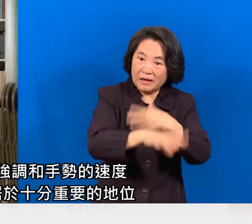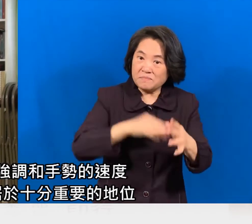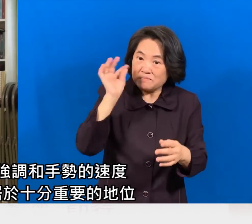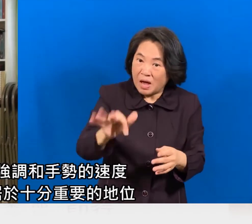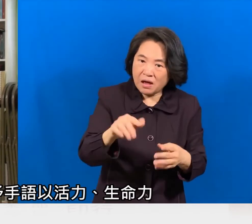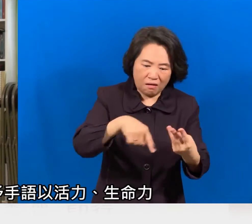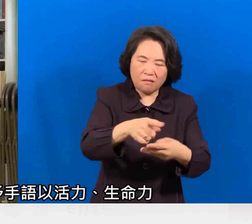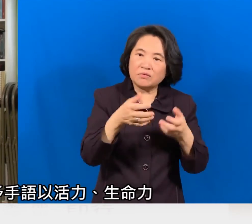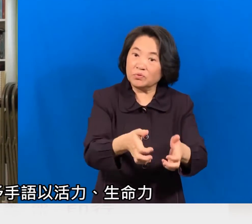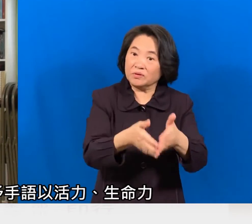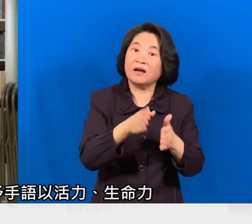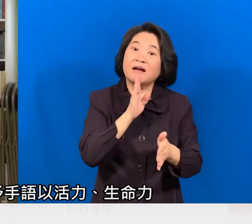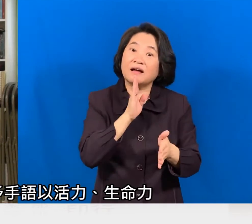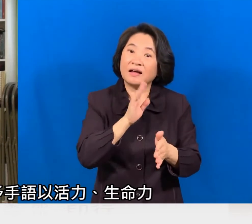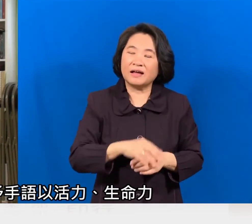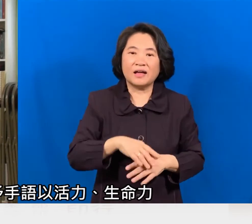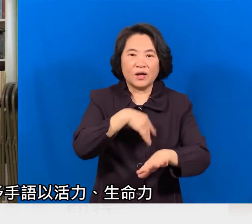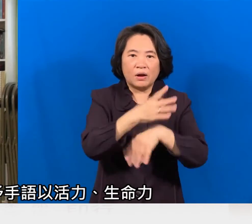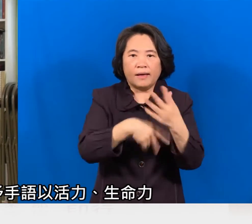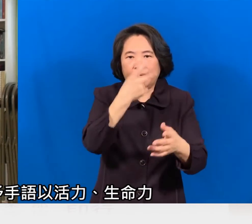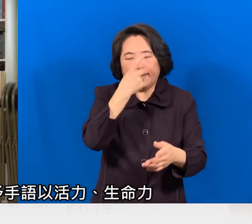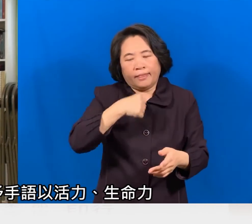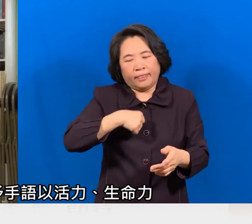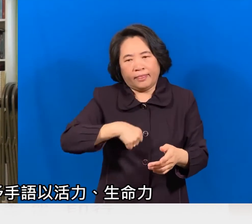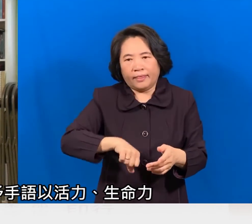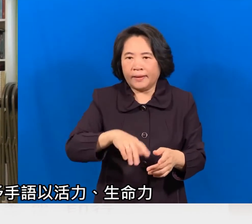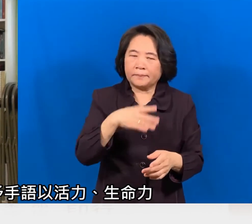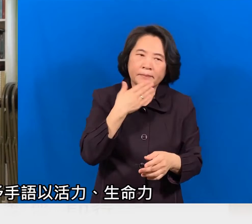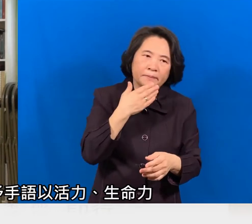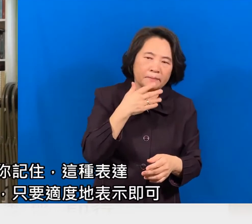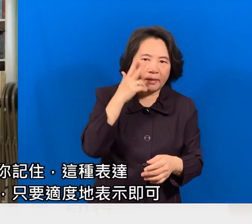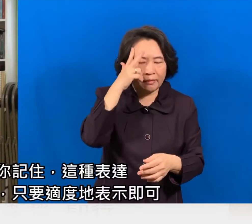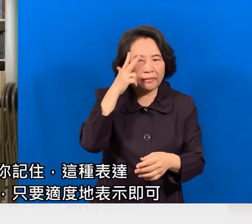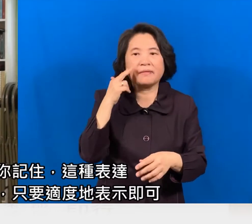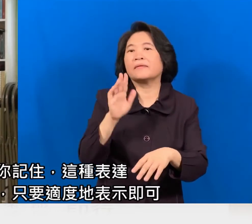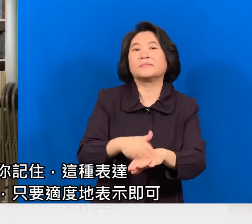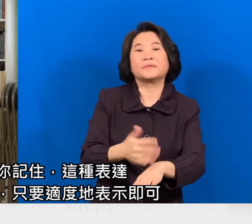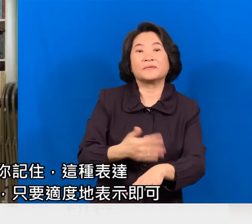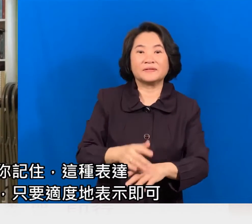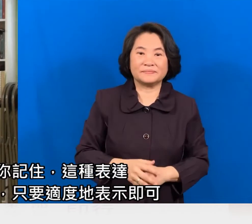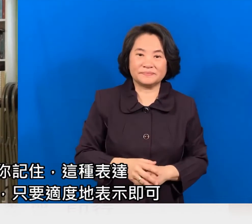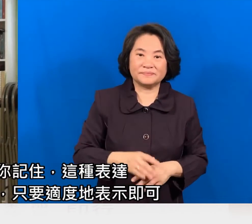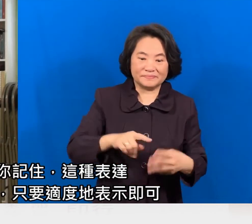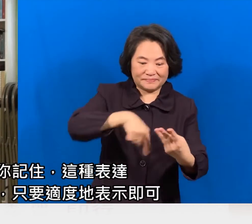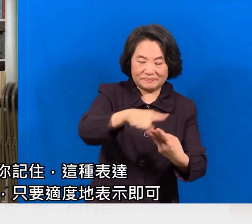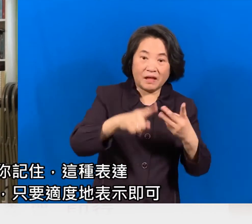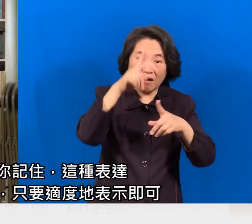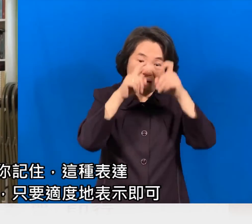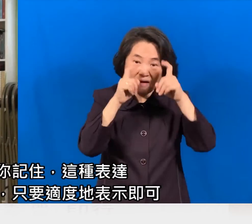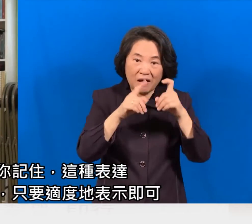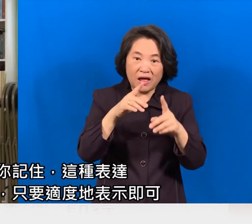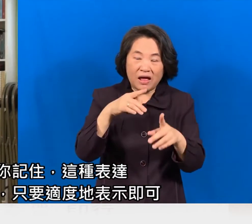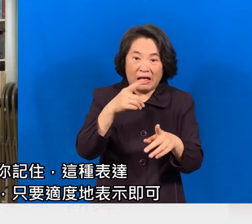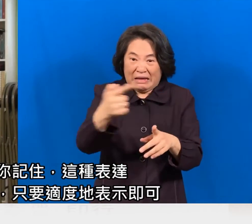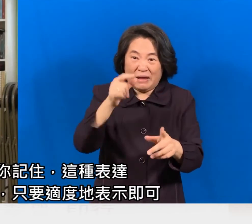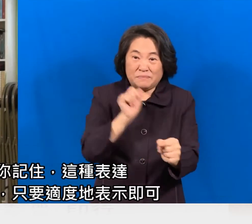sign language. These factors give sign language its vitality and life. But please remember that such expressions must